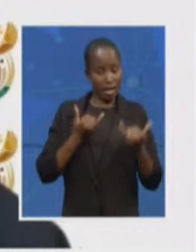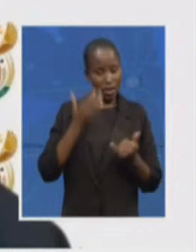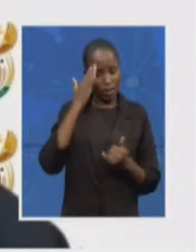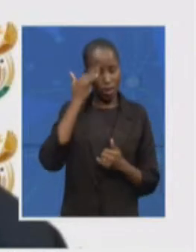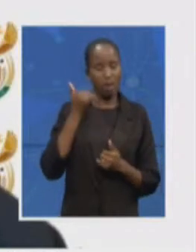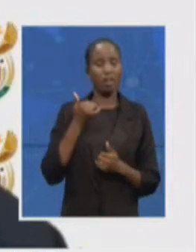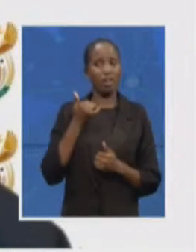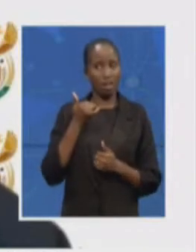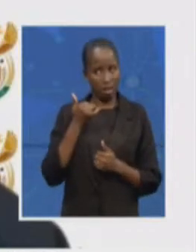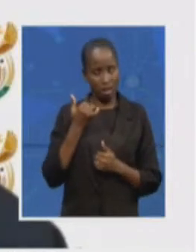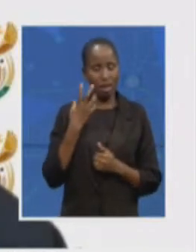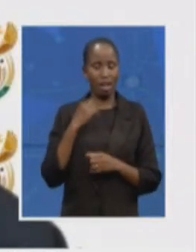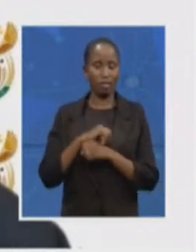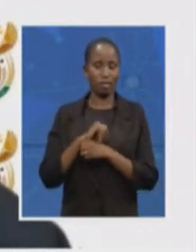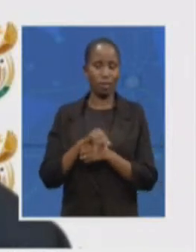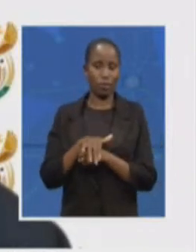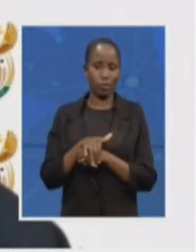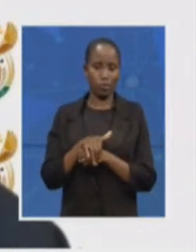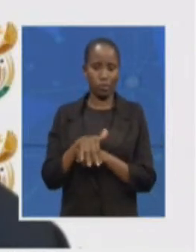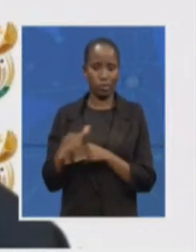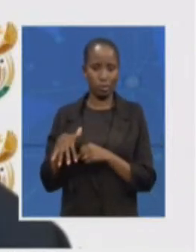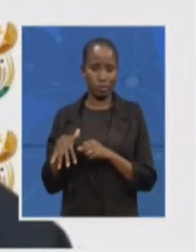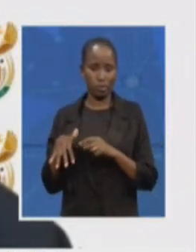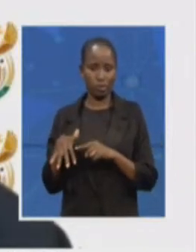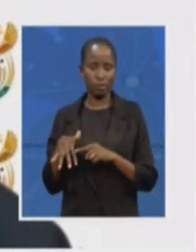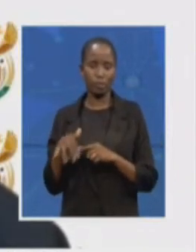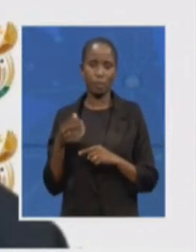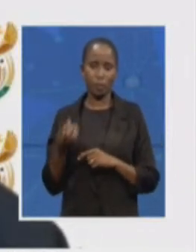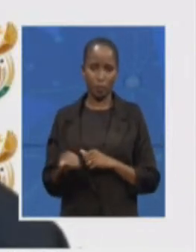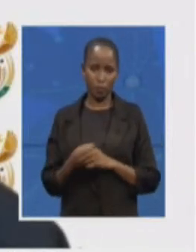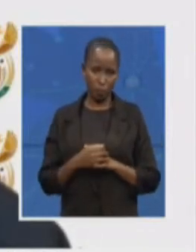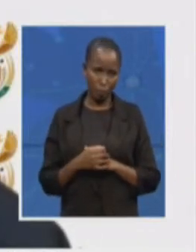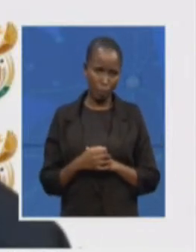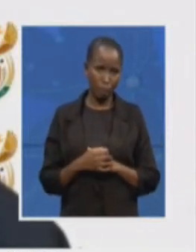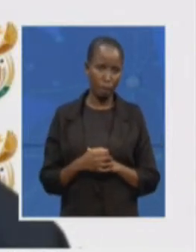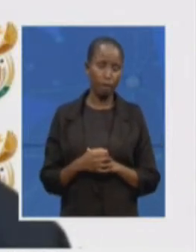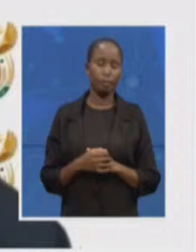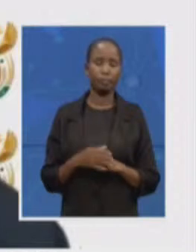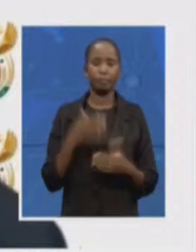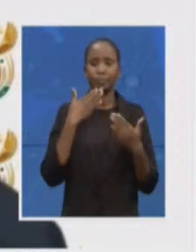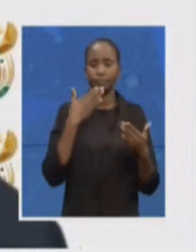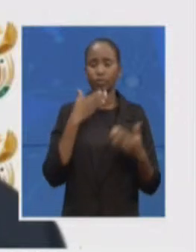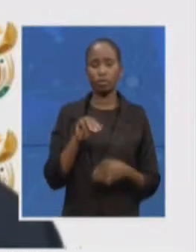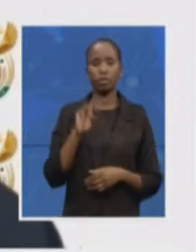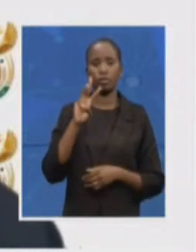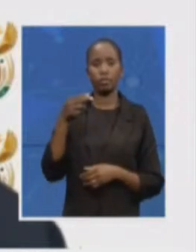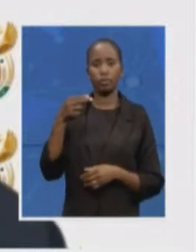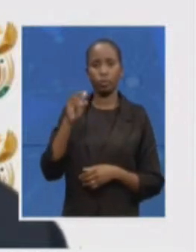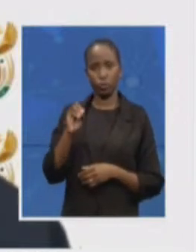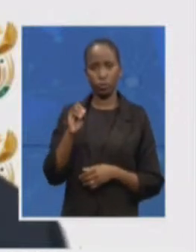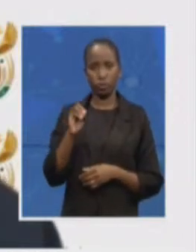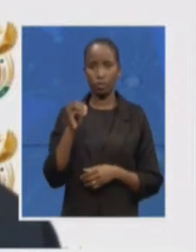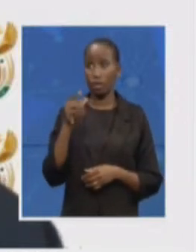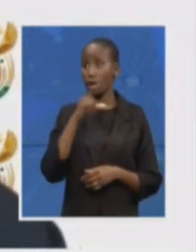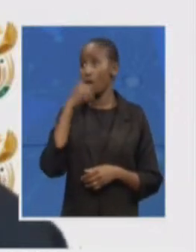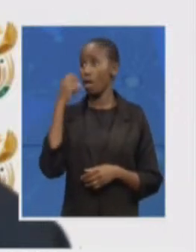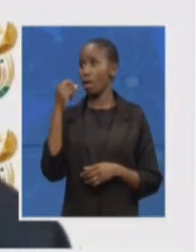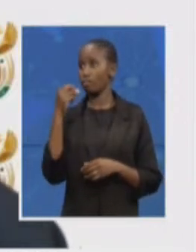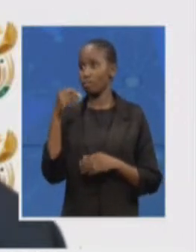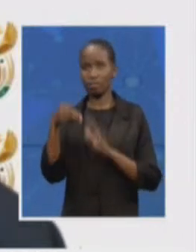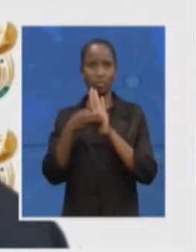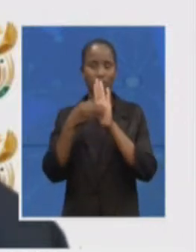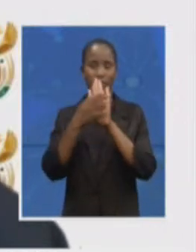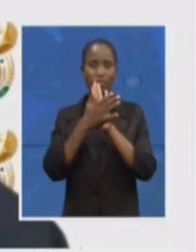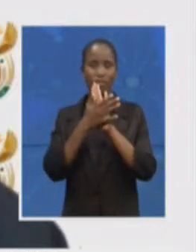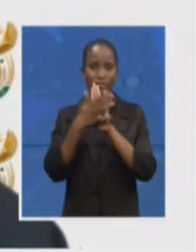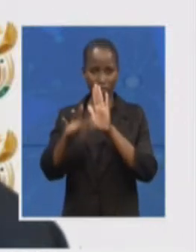but also thanks to the WHO for giving it a name. We will not only just say there is a variant with this number, we now